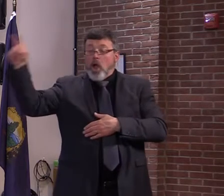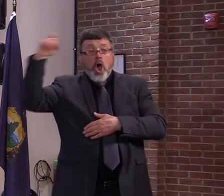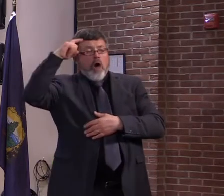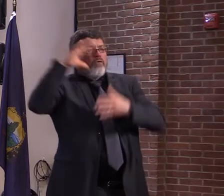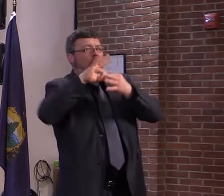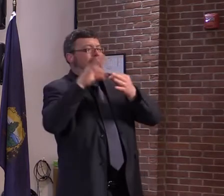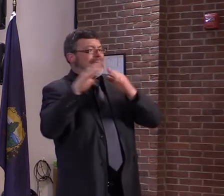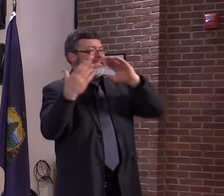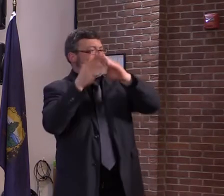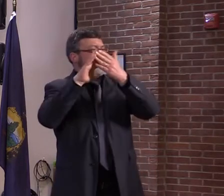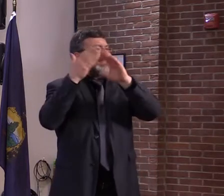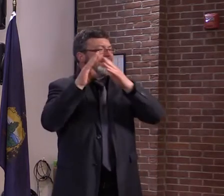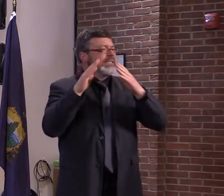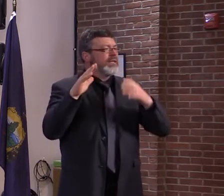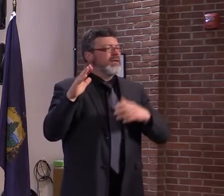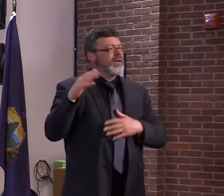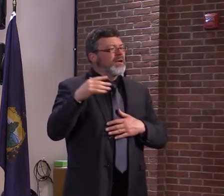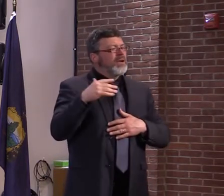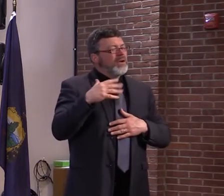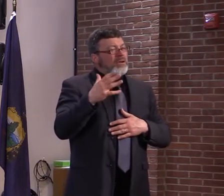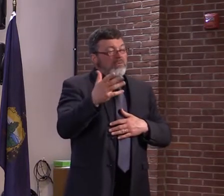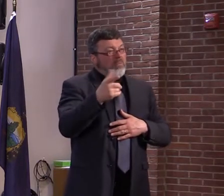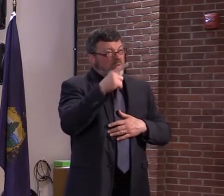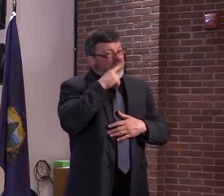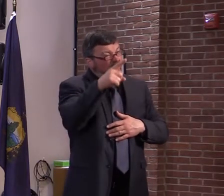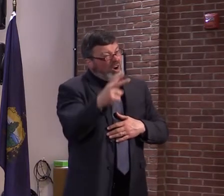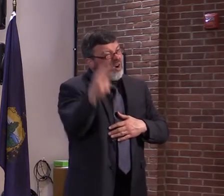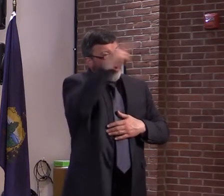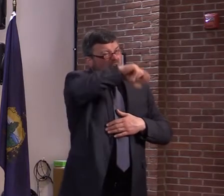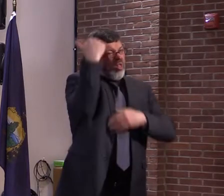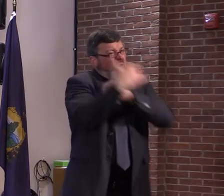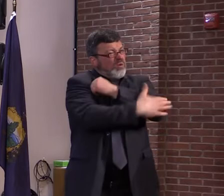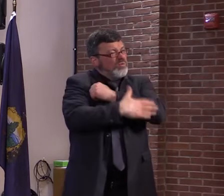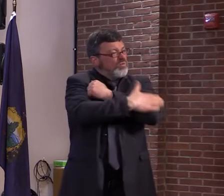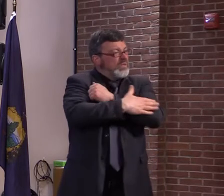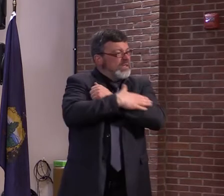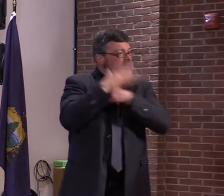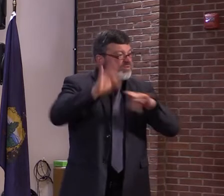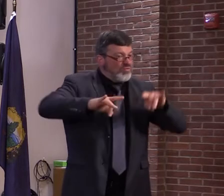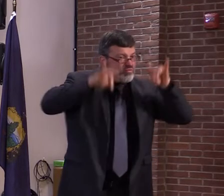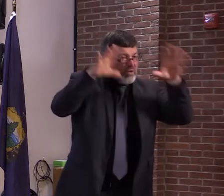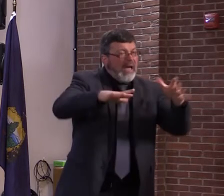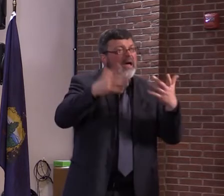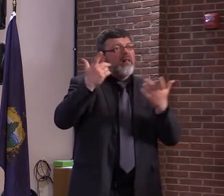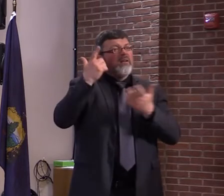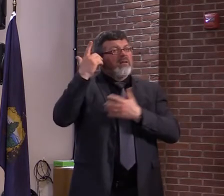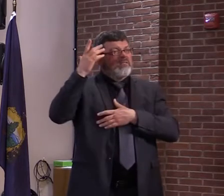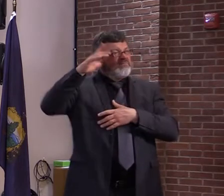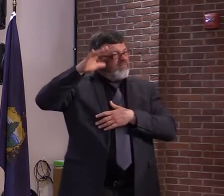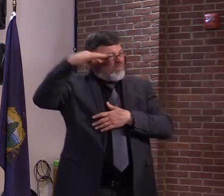Sydney, Australia, or Vancouver, British Columbia, or now New York City is the only ones in our country.